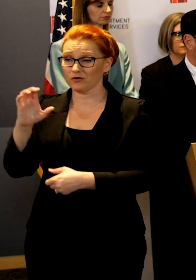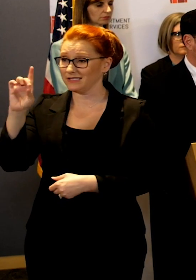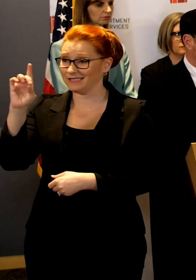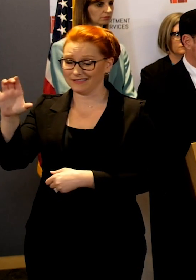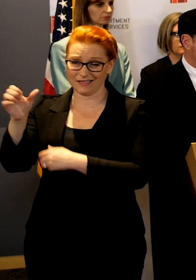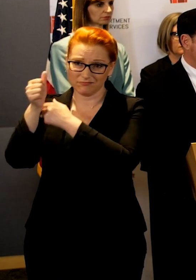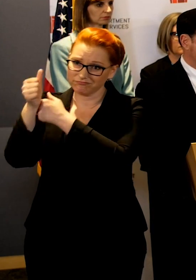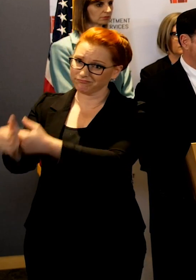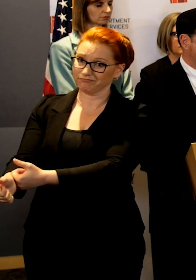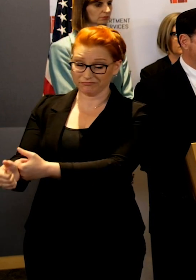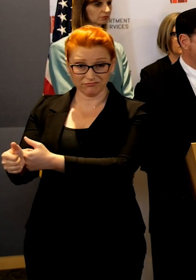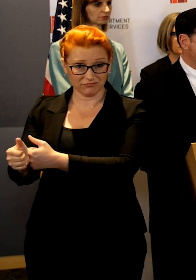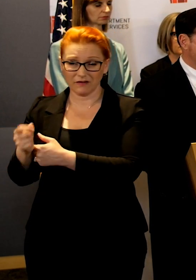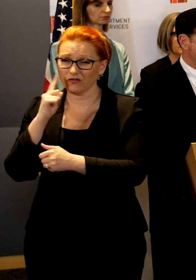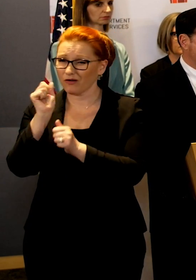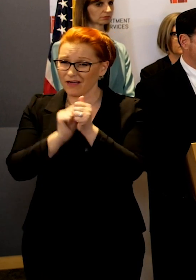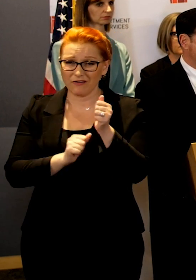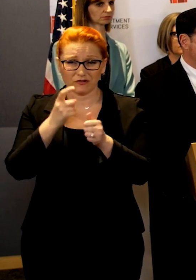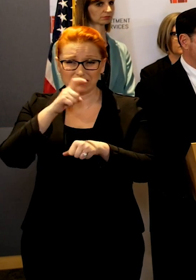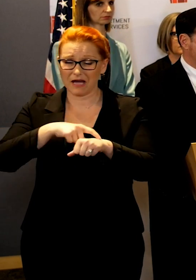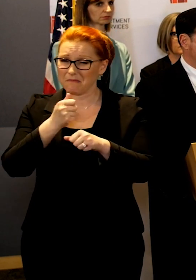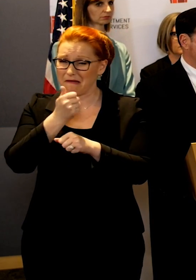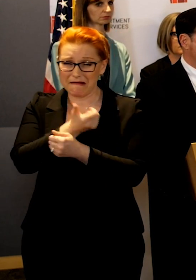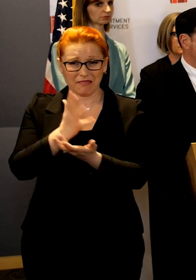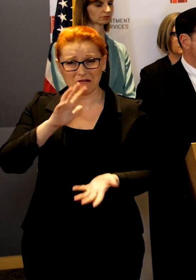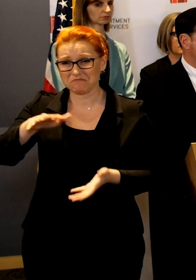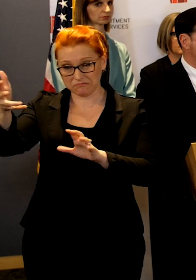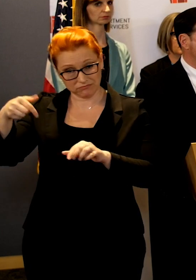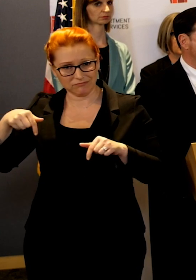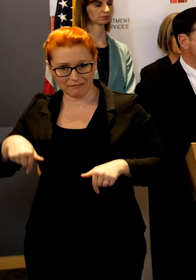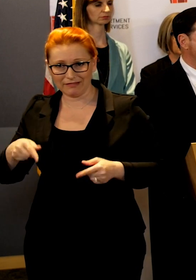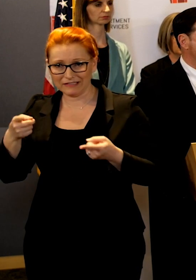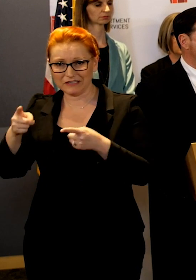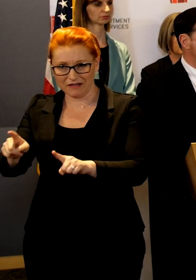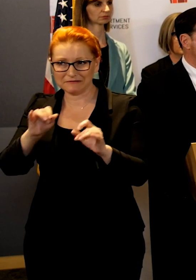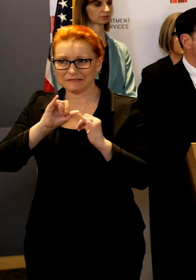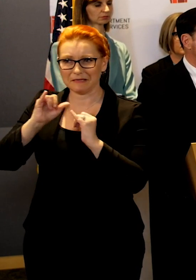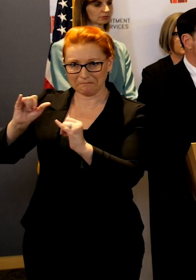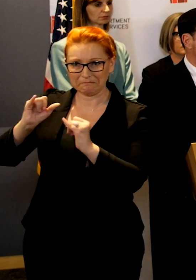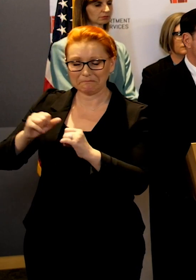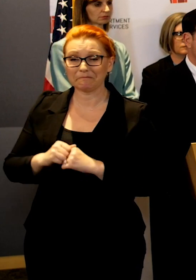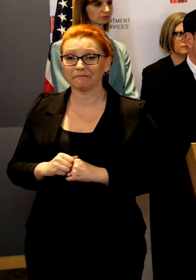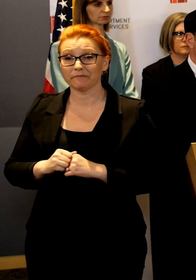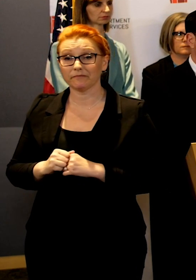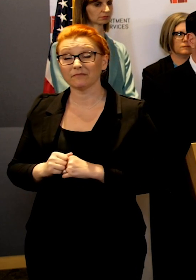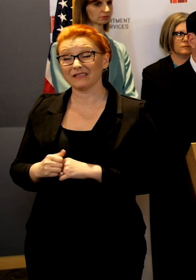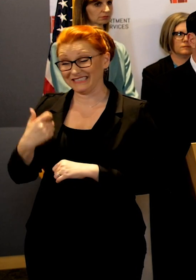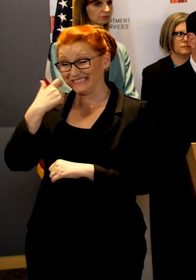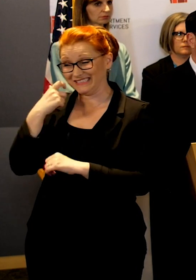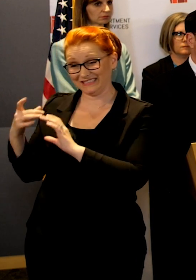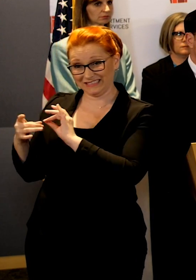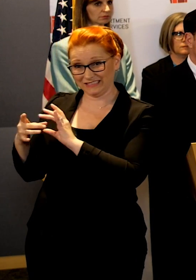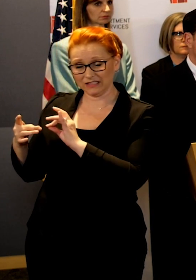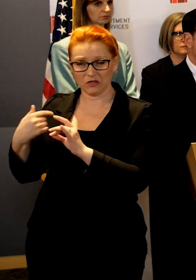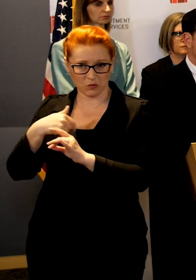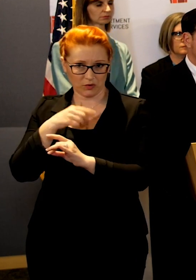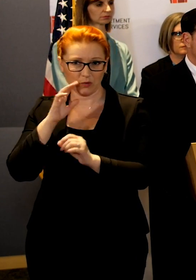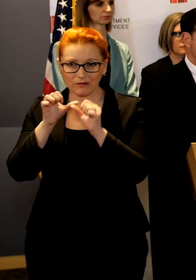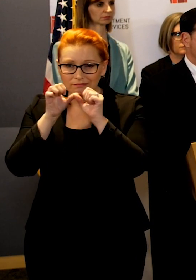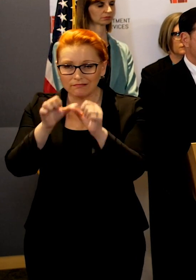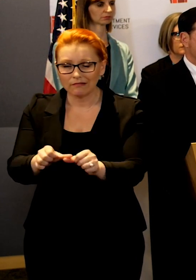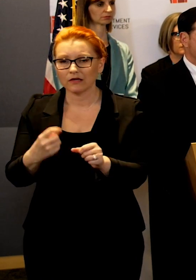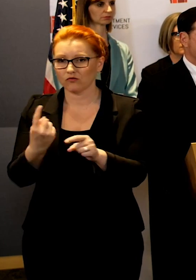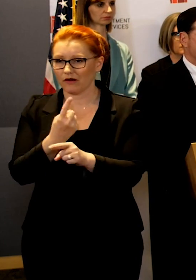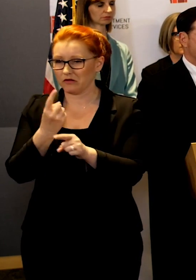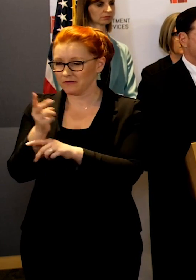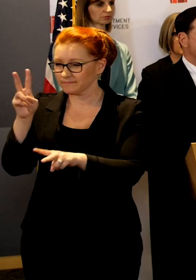this event, that is no exception to our usual and customary processes. Like you heard from Dr. Christ, we continue to regularly